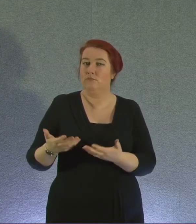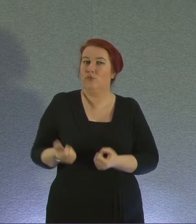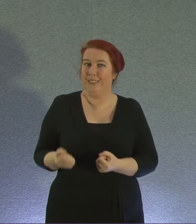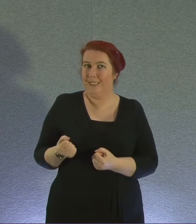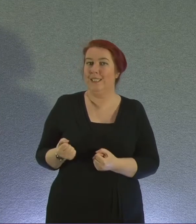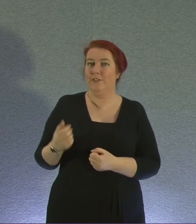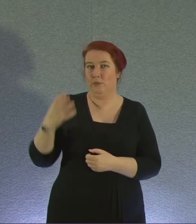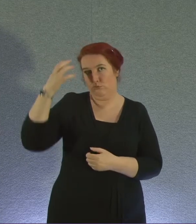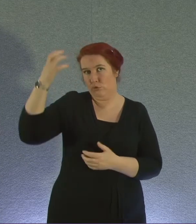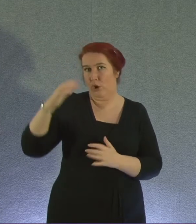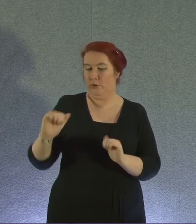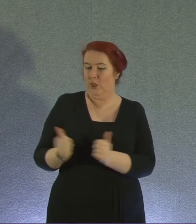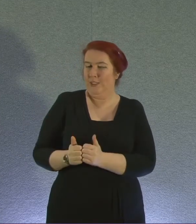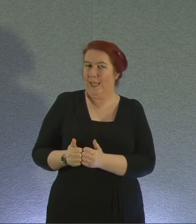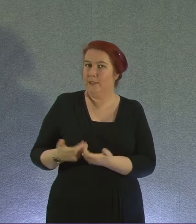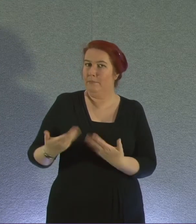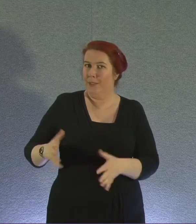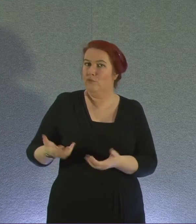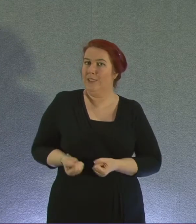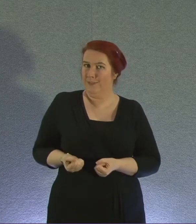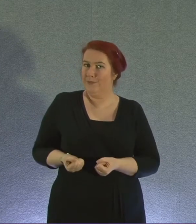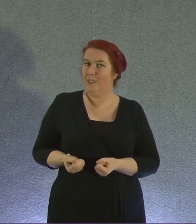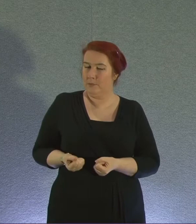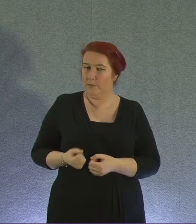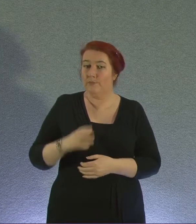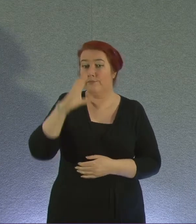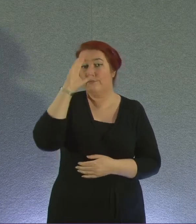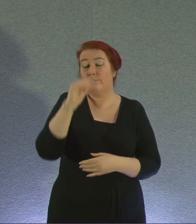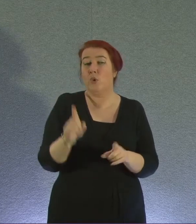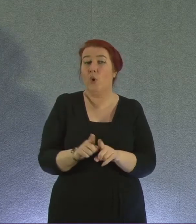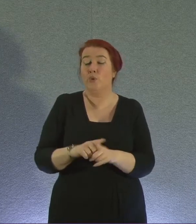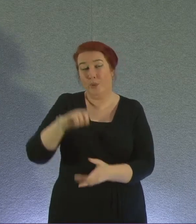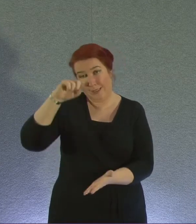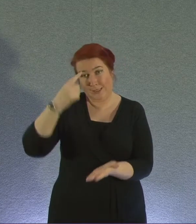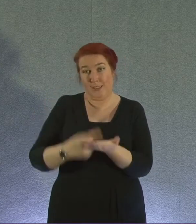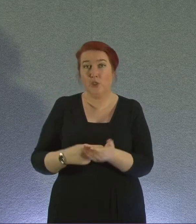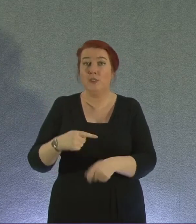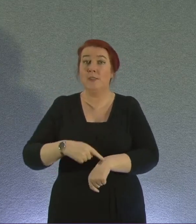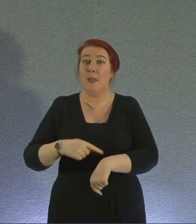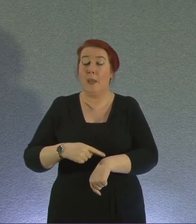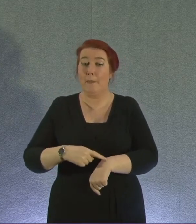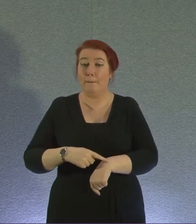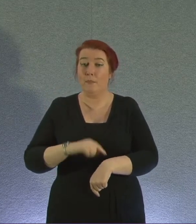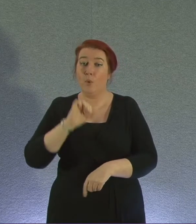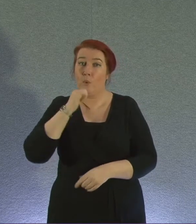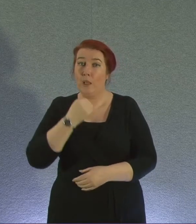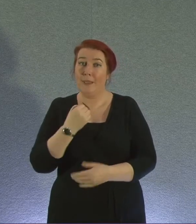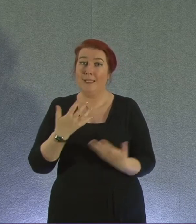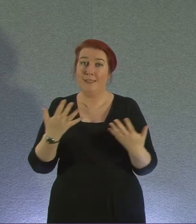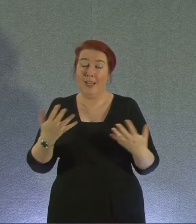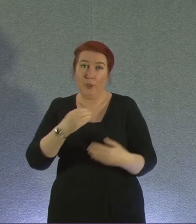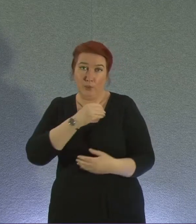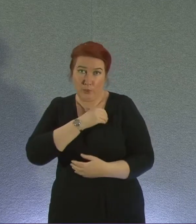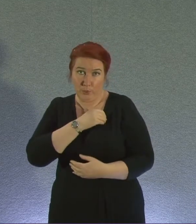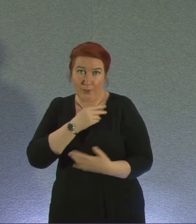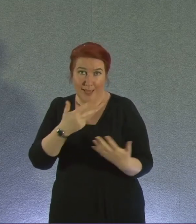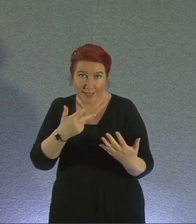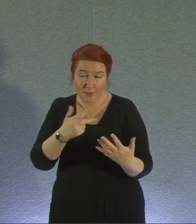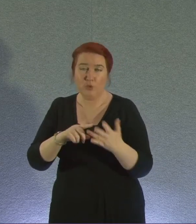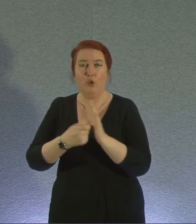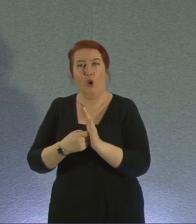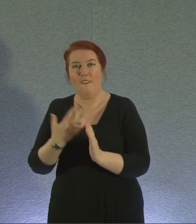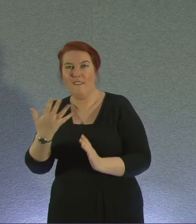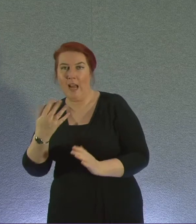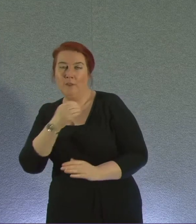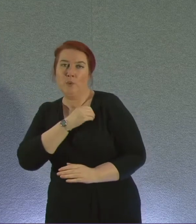much. I can also suggest to members that decision time will be either at 10 to or 5 to 8. Around 10 to or